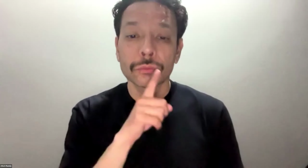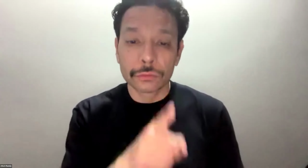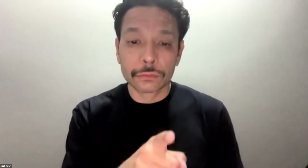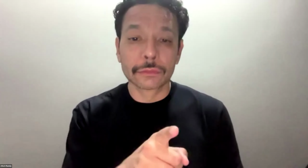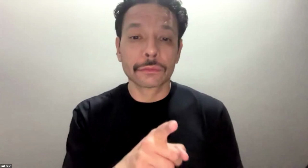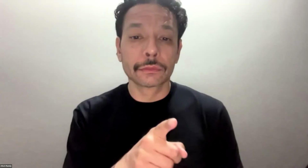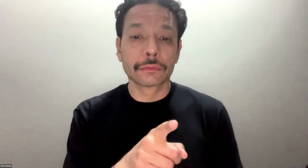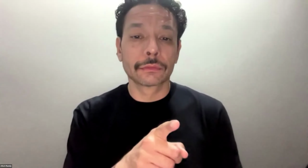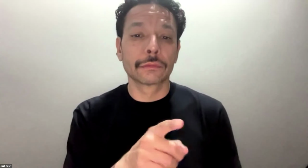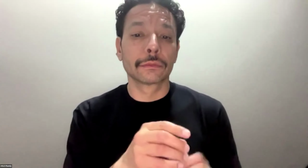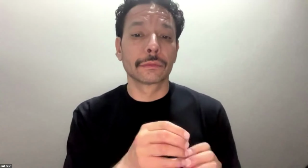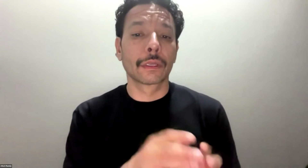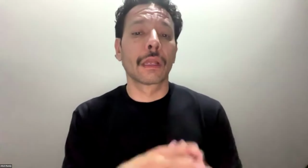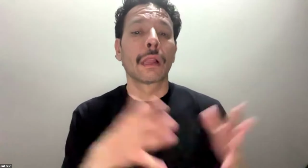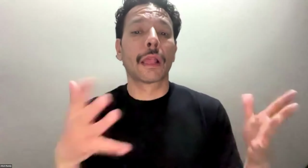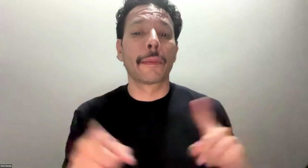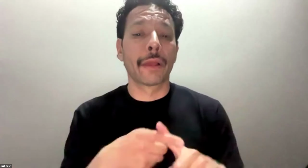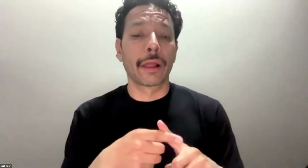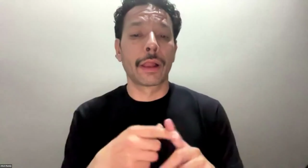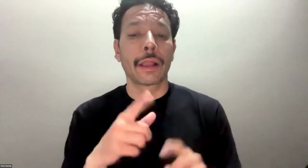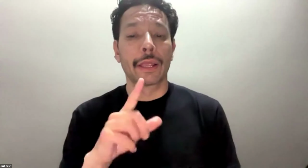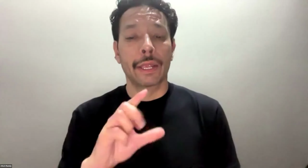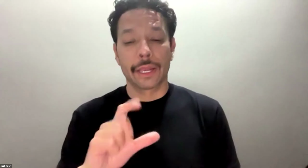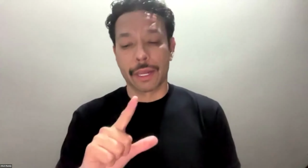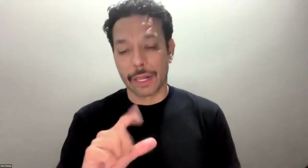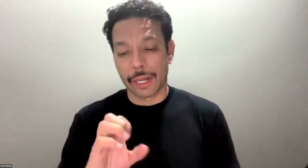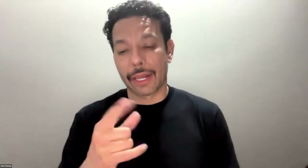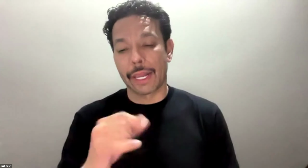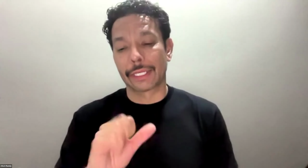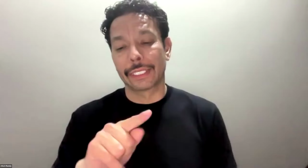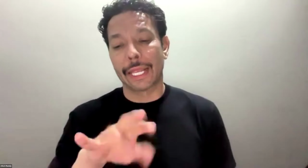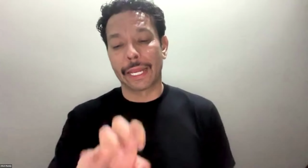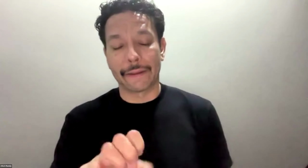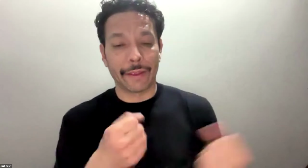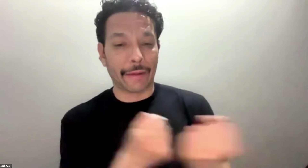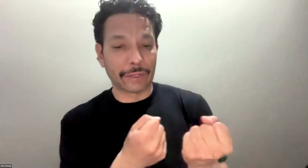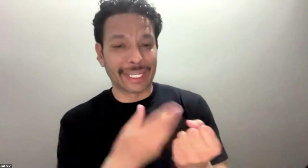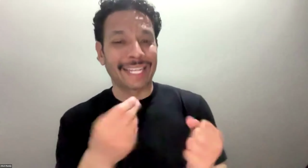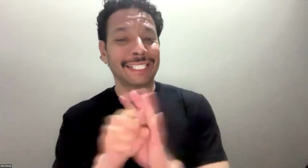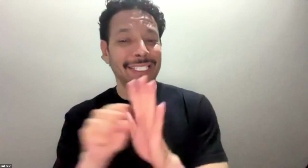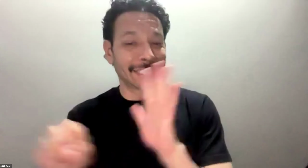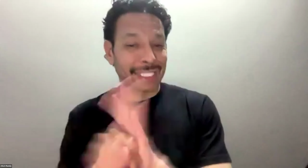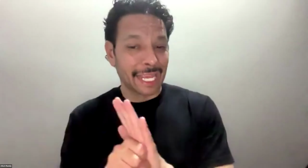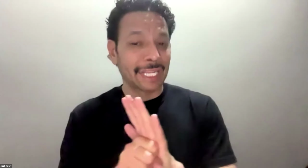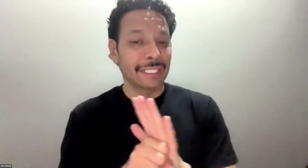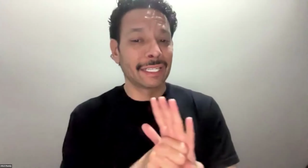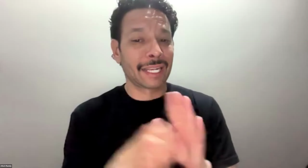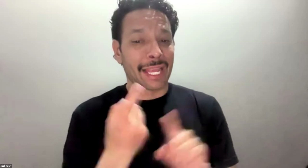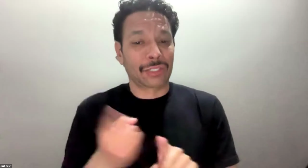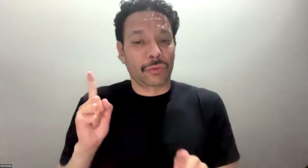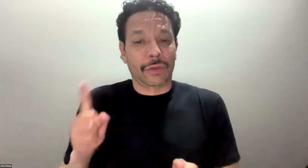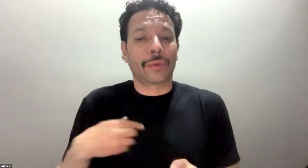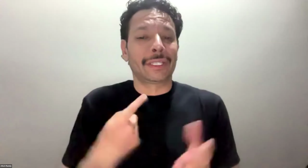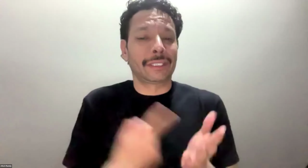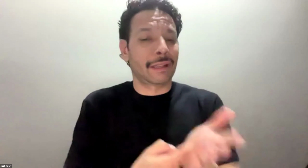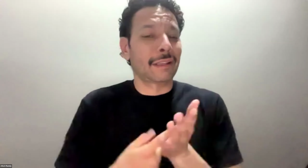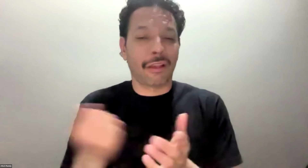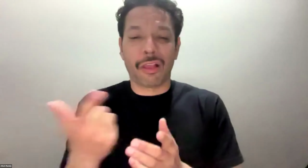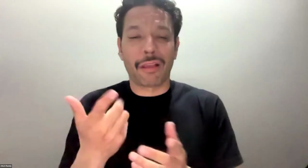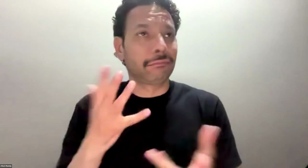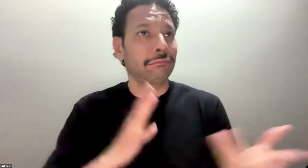about legislative advocacy at the state level. Last week, we kind of discussed all the crazy